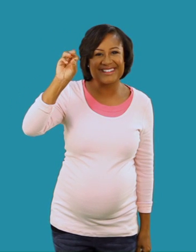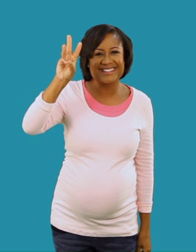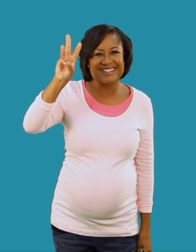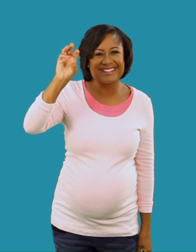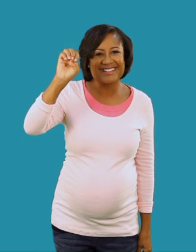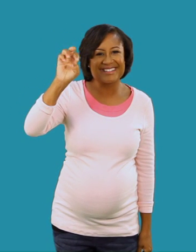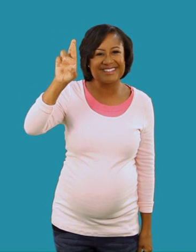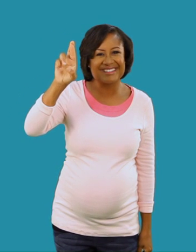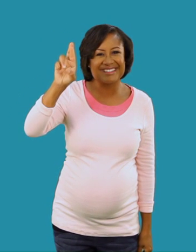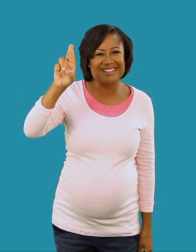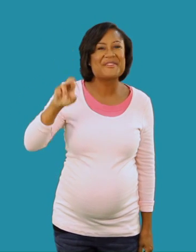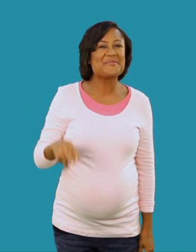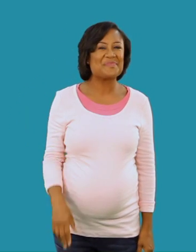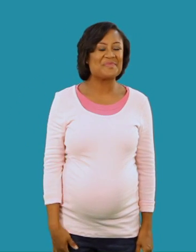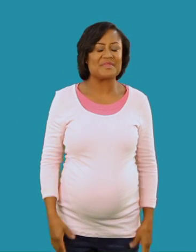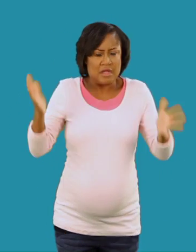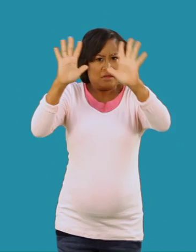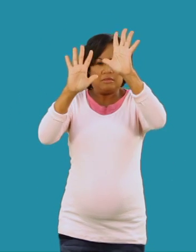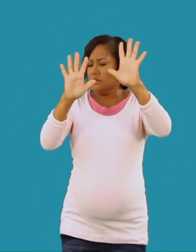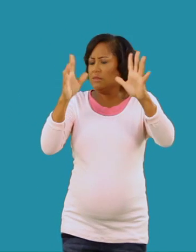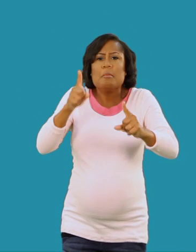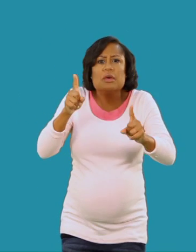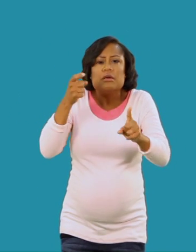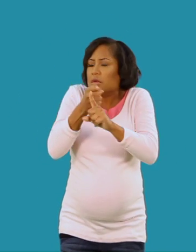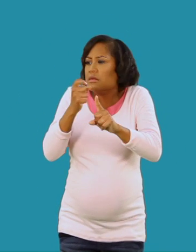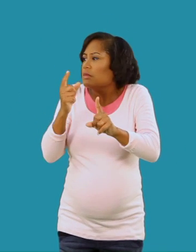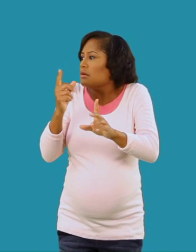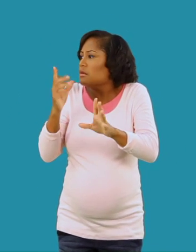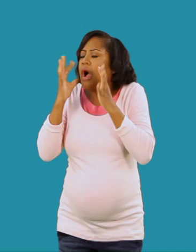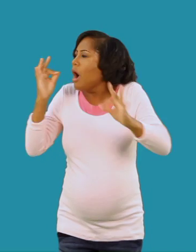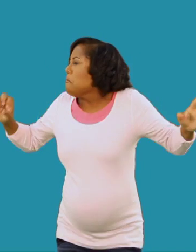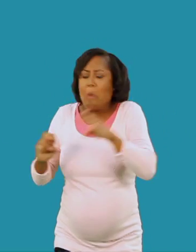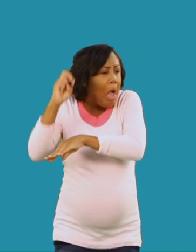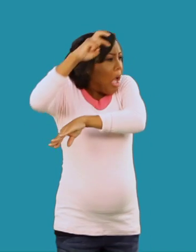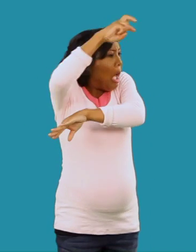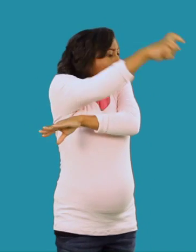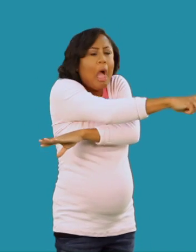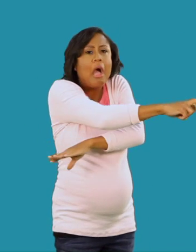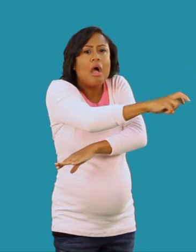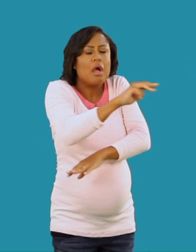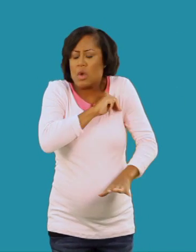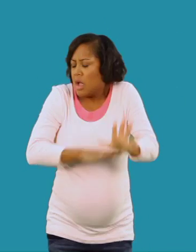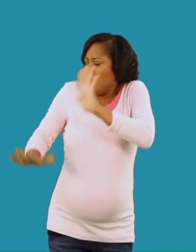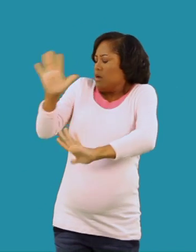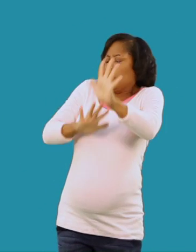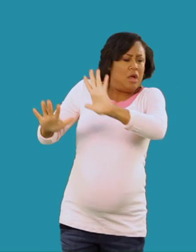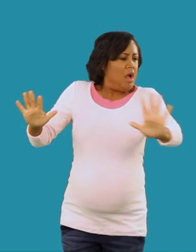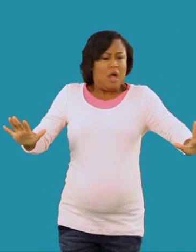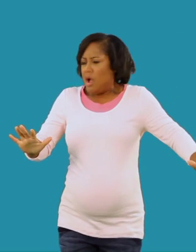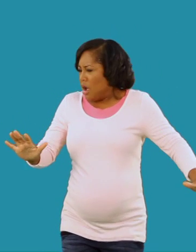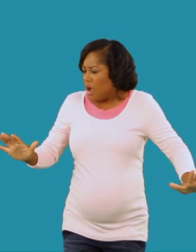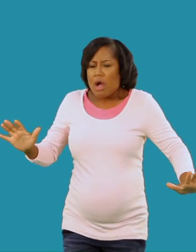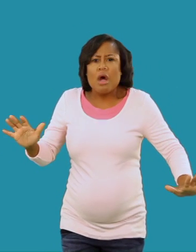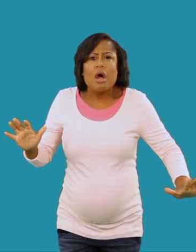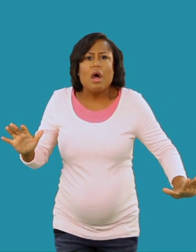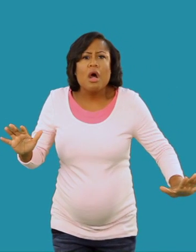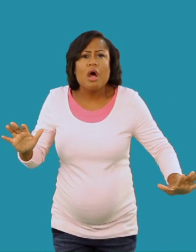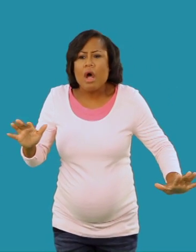All of a sudden, a cat darts past the girls. Maria jumps back and says, Wow! That cat